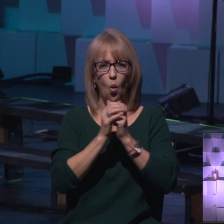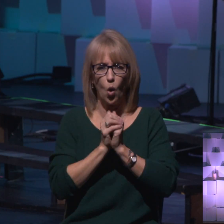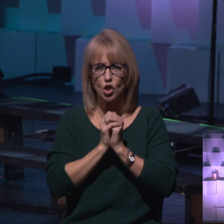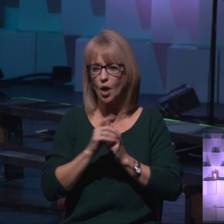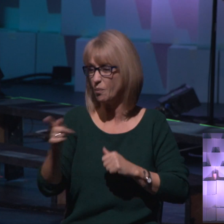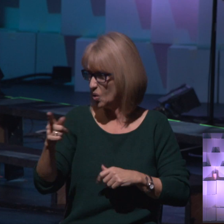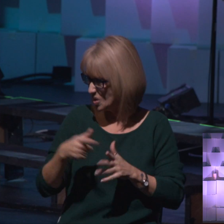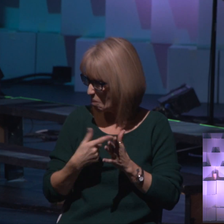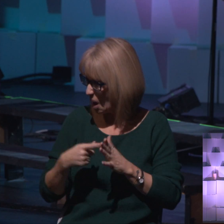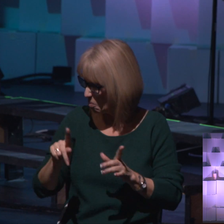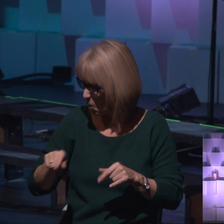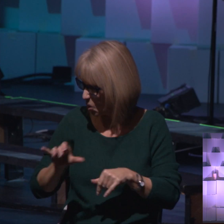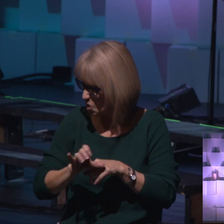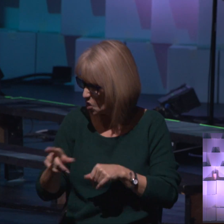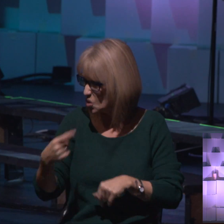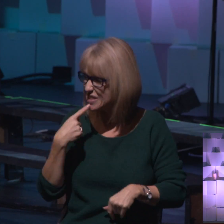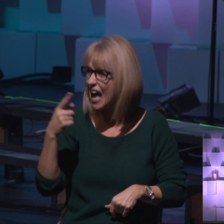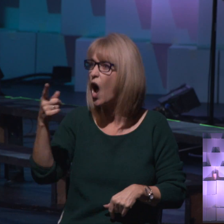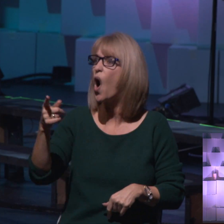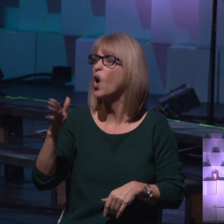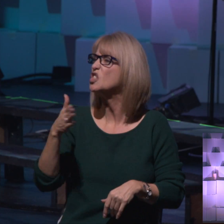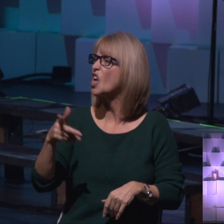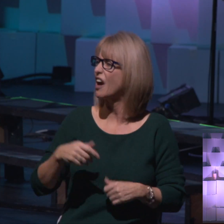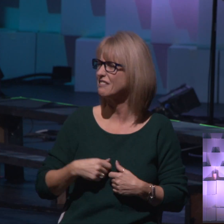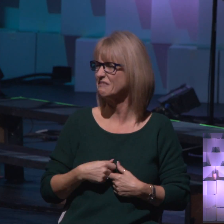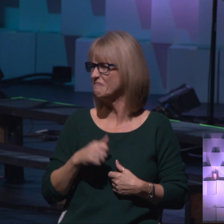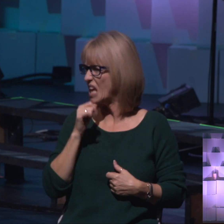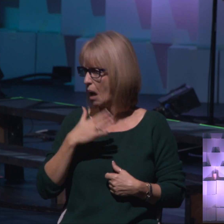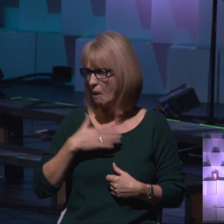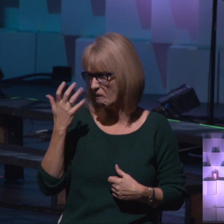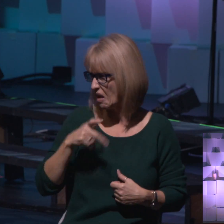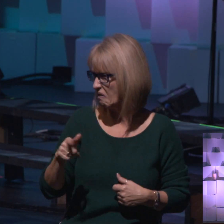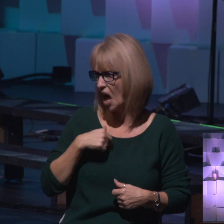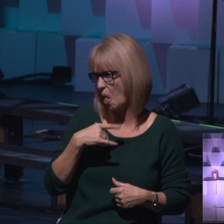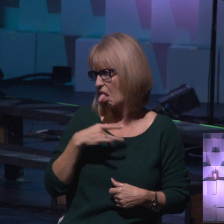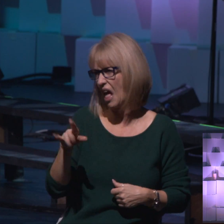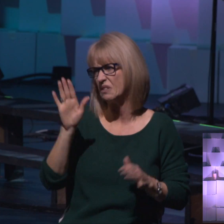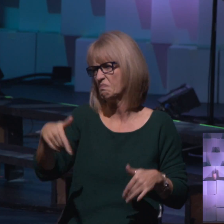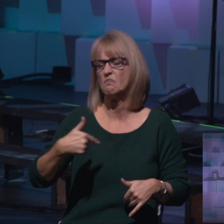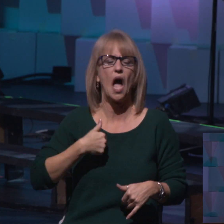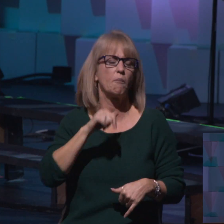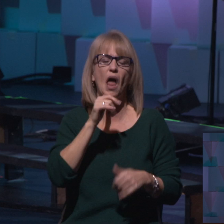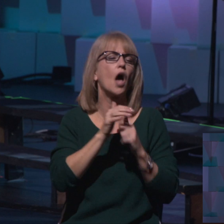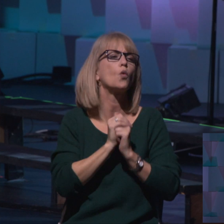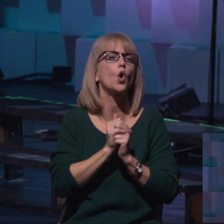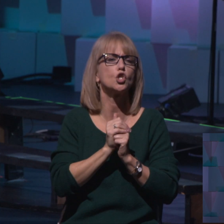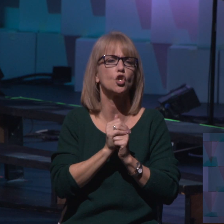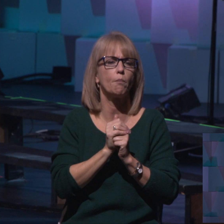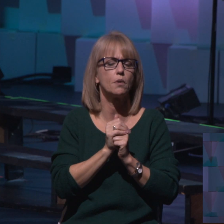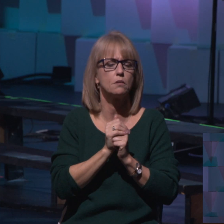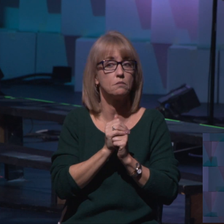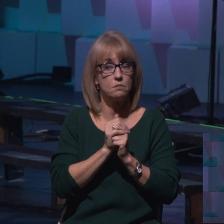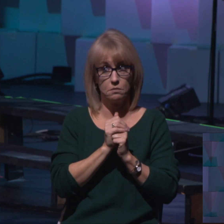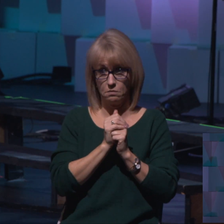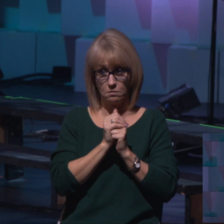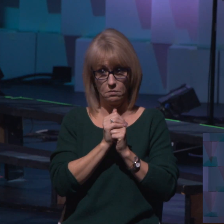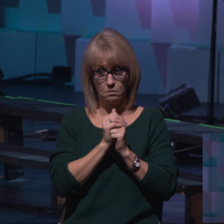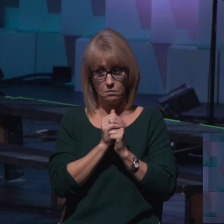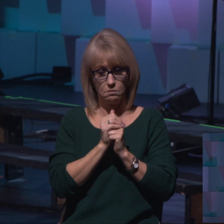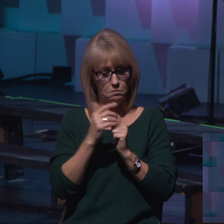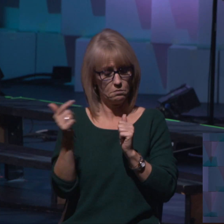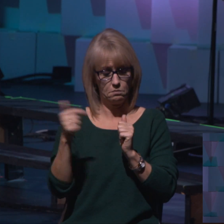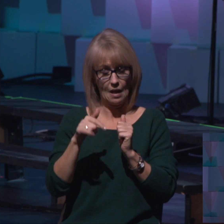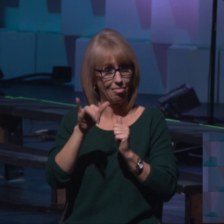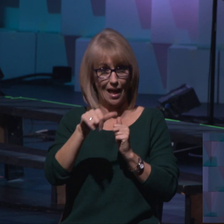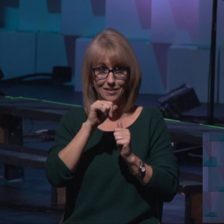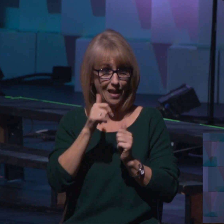the right song, the right setting, and then I can worship, and if they don't do it just right, then I can't worship. But that's not at all biblical. That's not a biblical